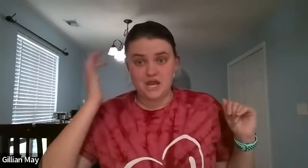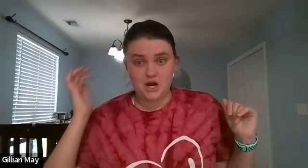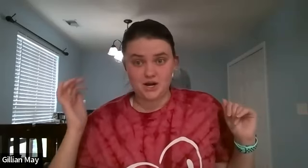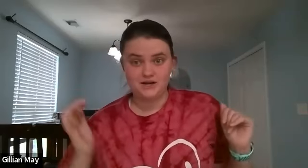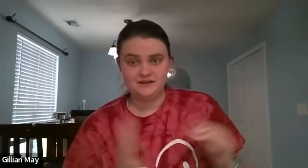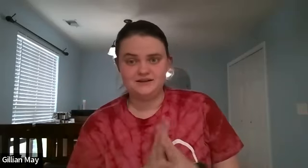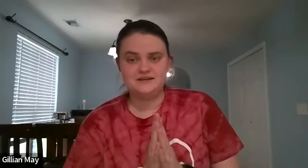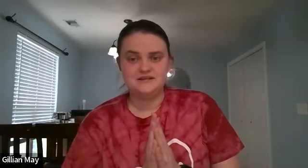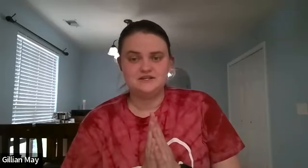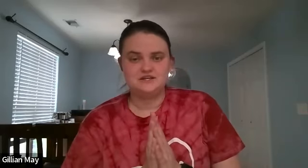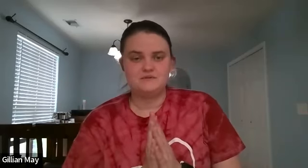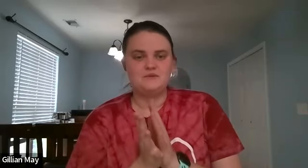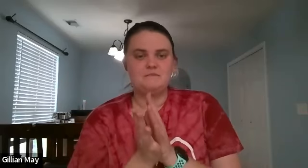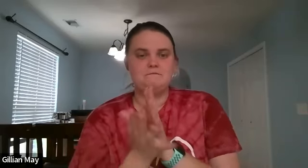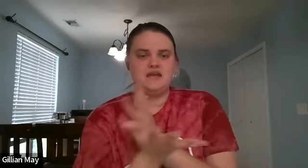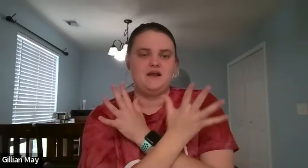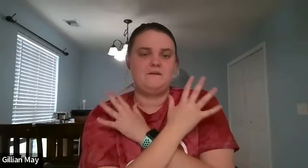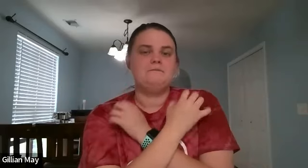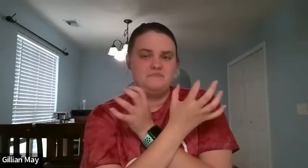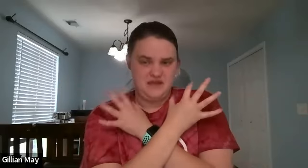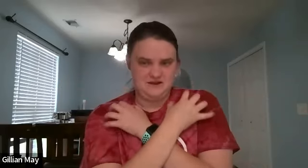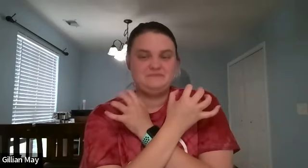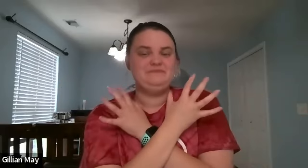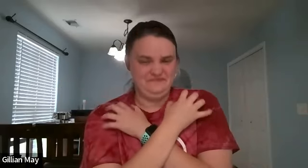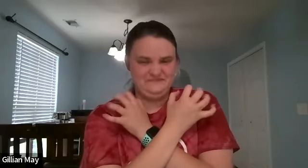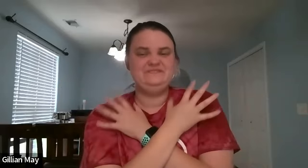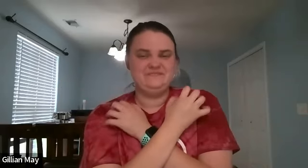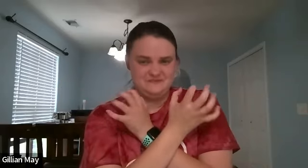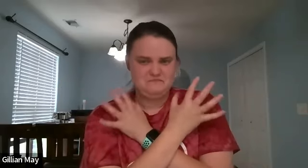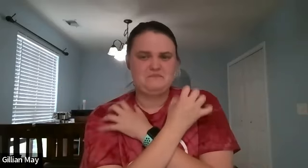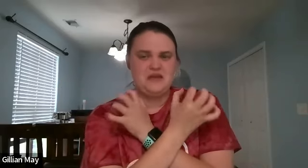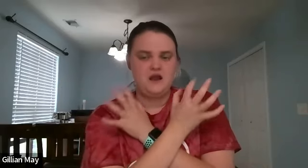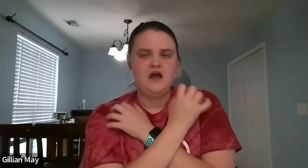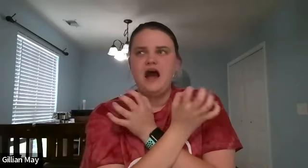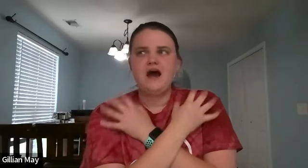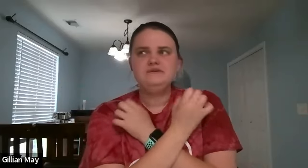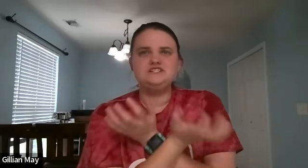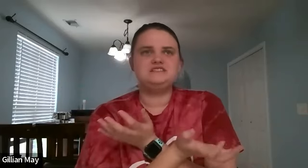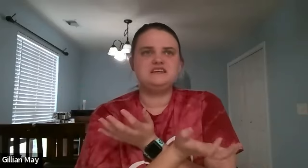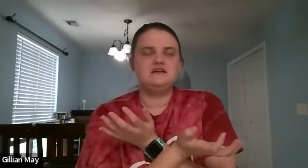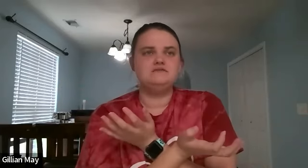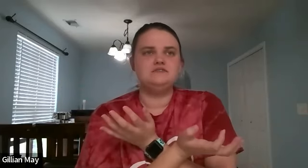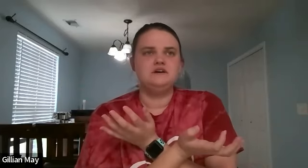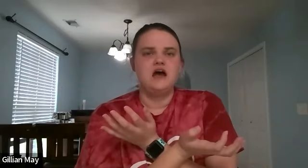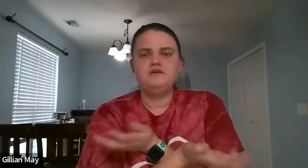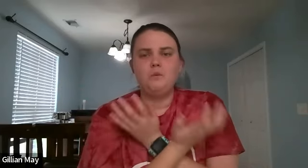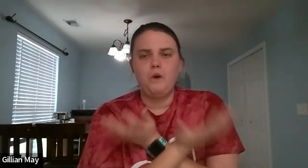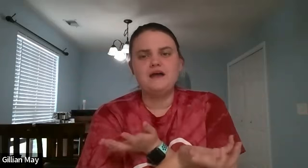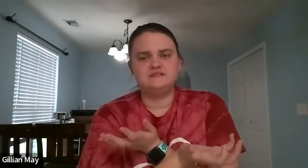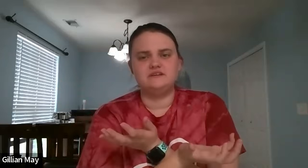bear. Y'all remember bear? Bear. Bear. I always just think of, I don't know why this makes